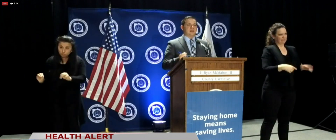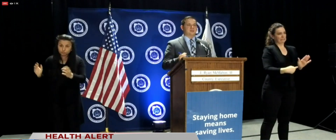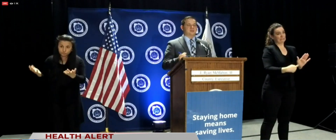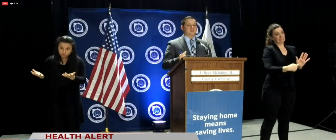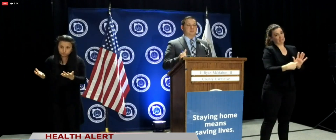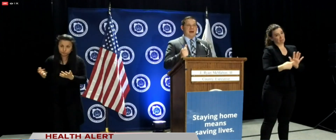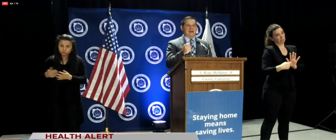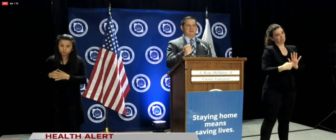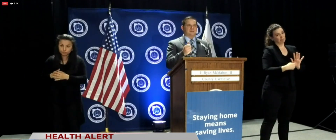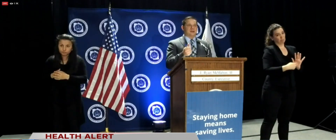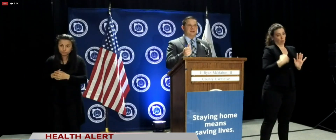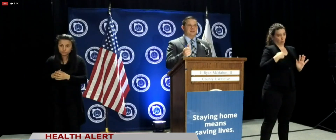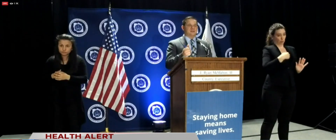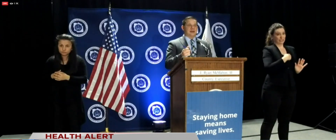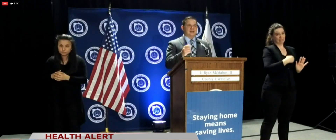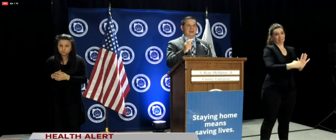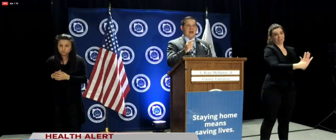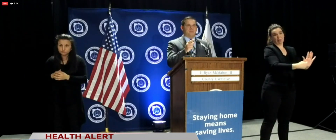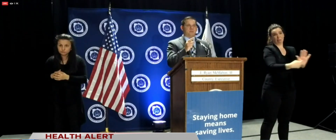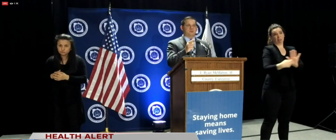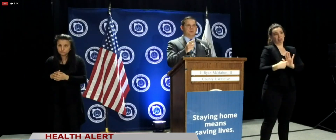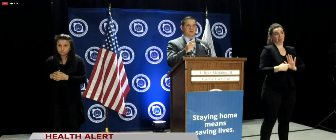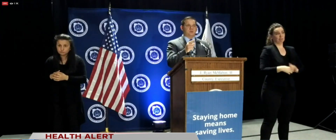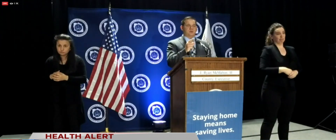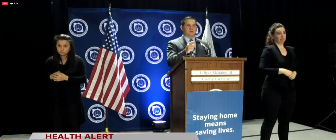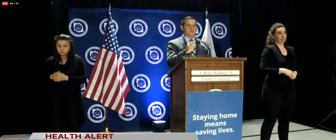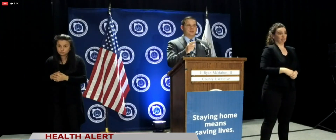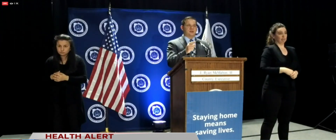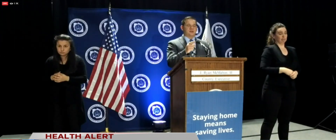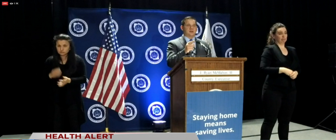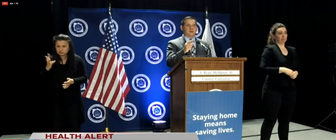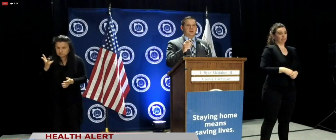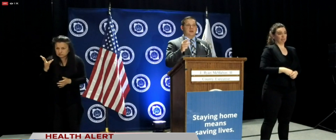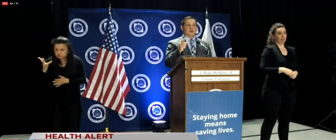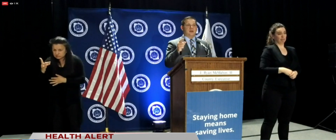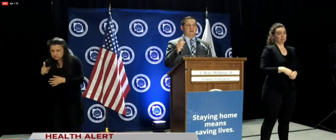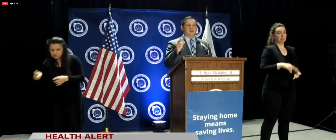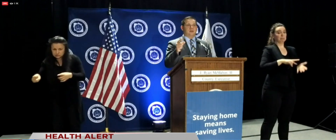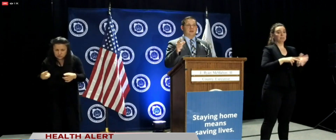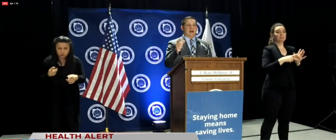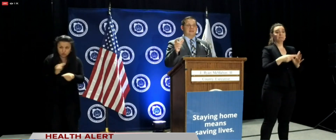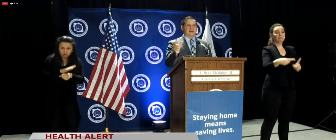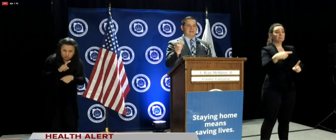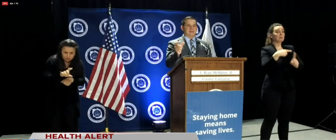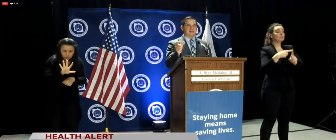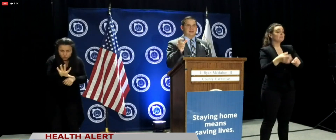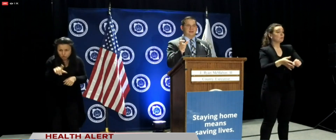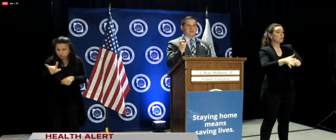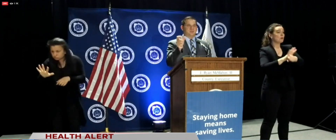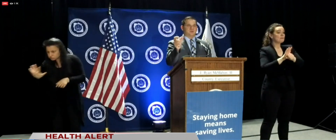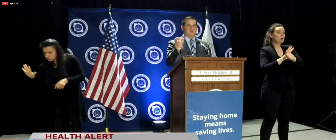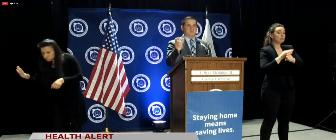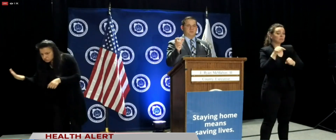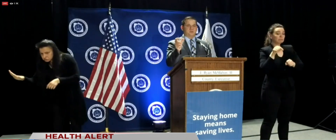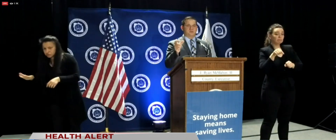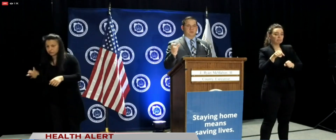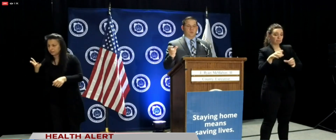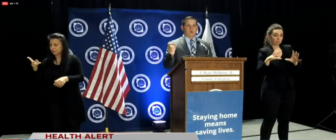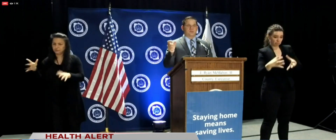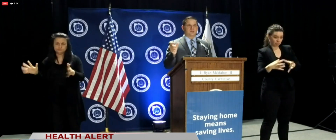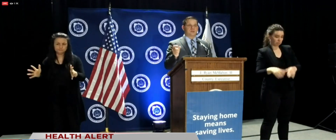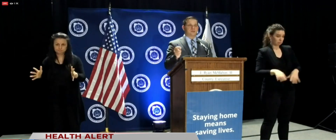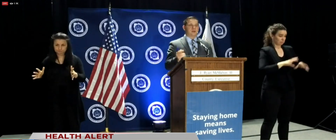it's not just the positive case, it's that gap between when they were sick and they got tested that they expose people to.